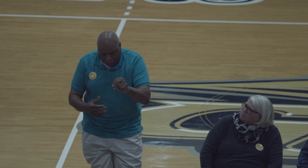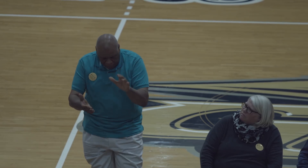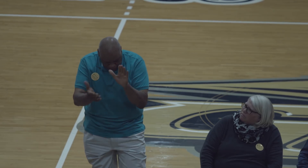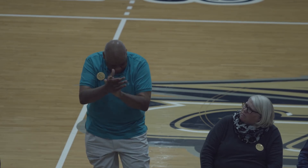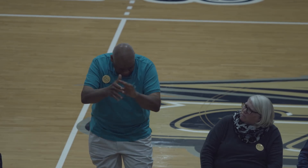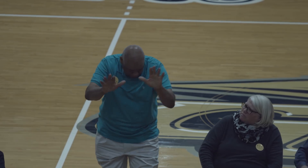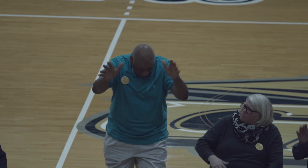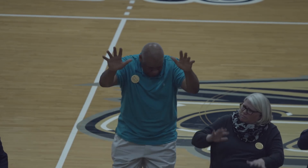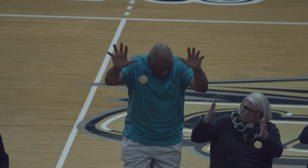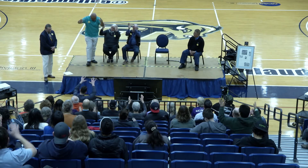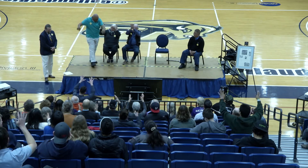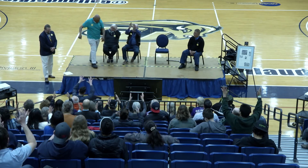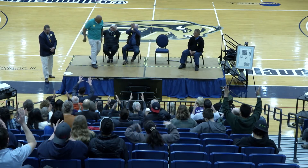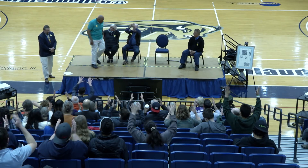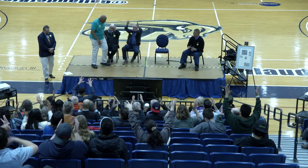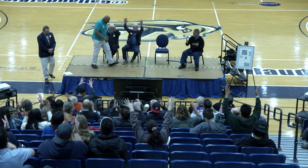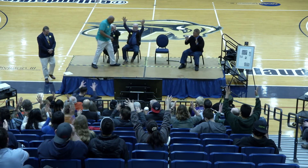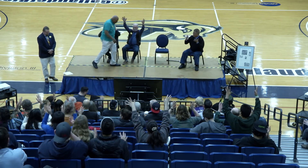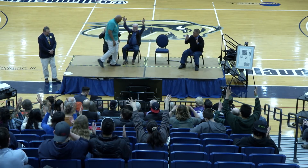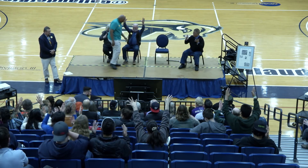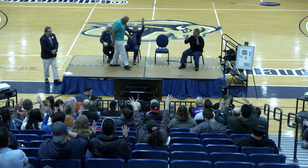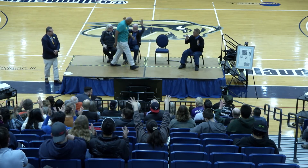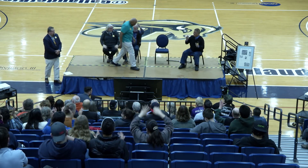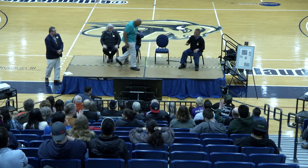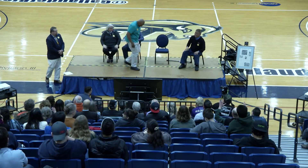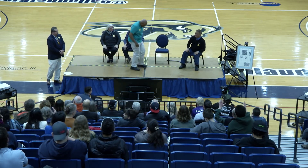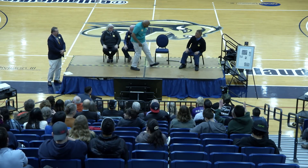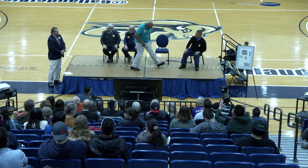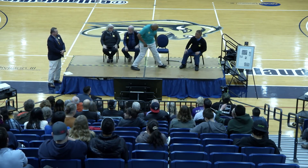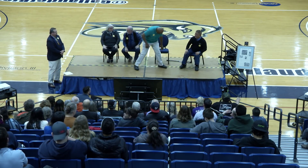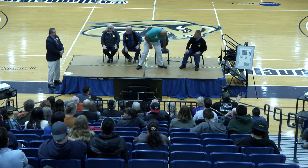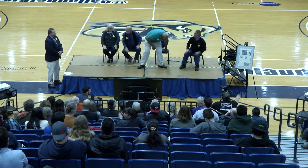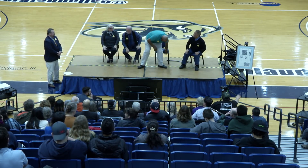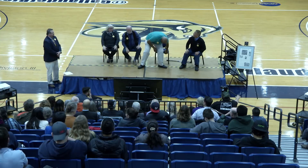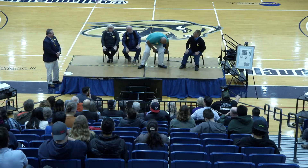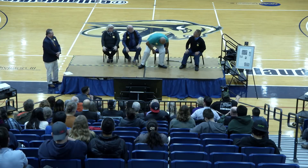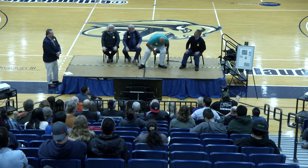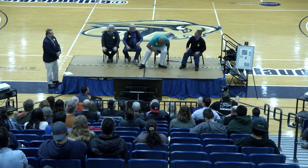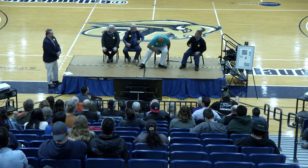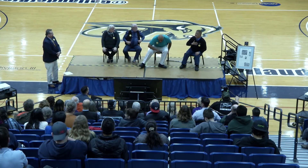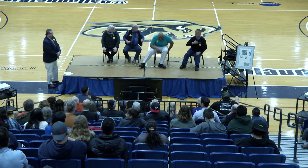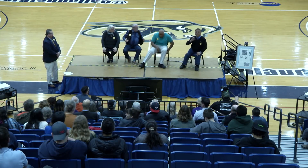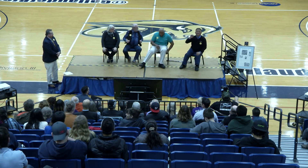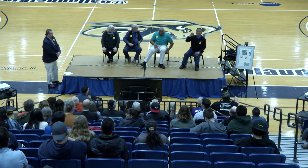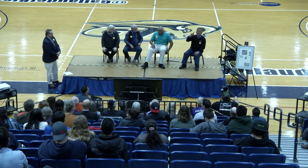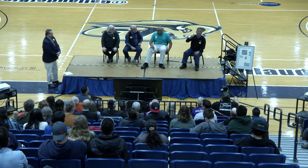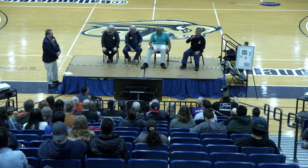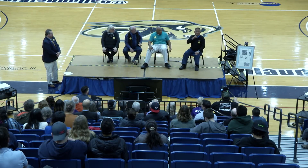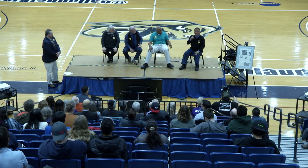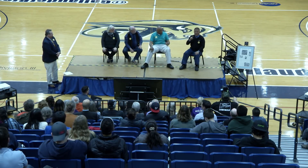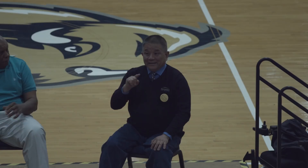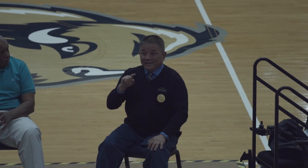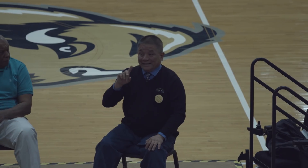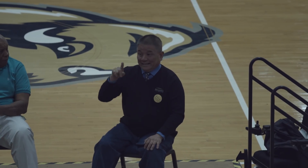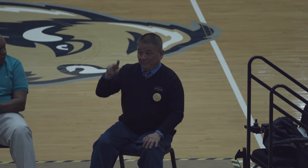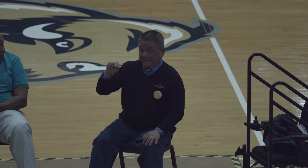history. And DPN allowed it all to come to the world stage.